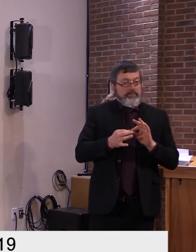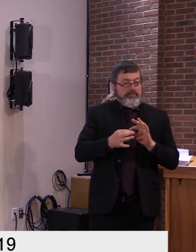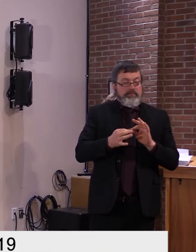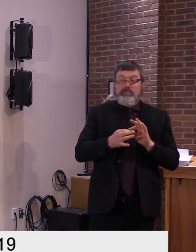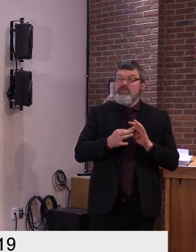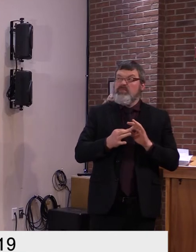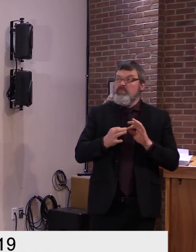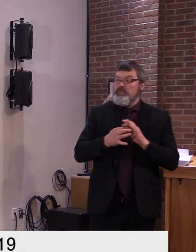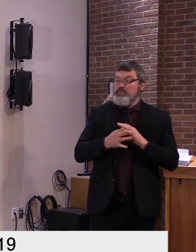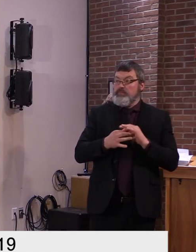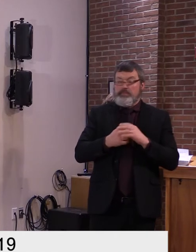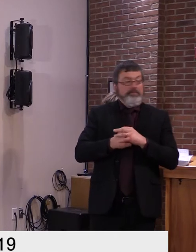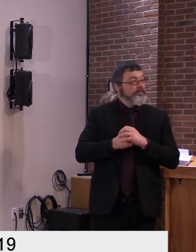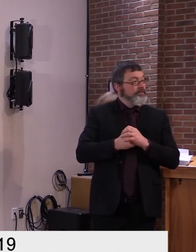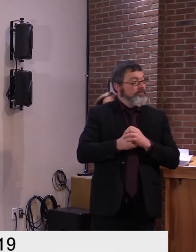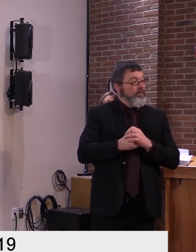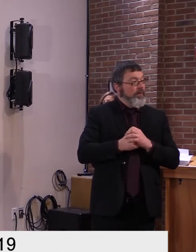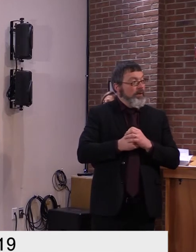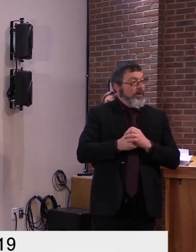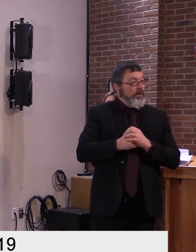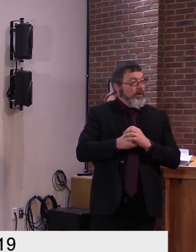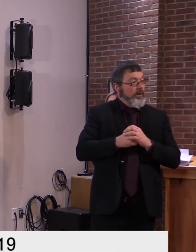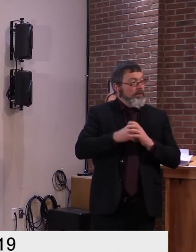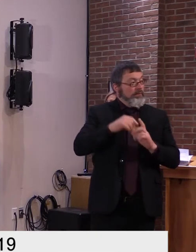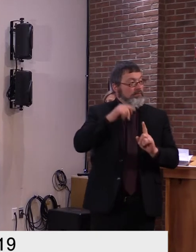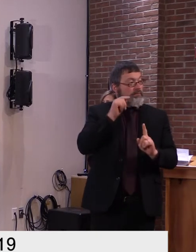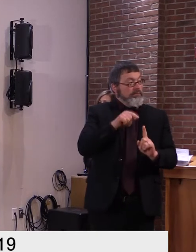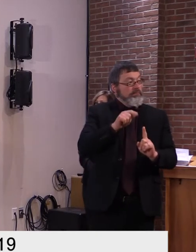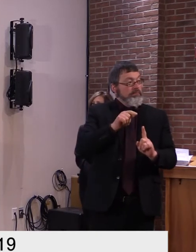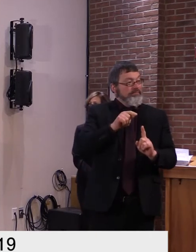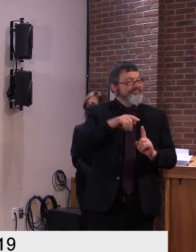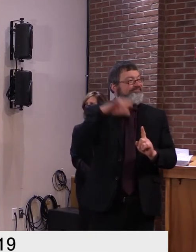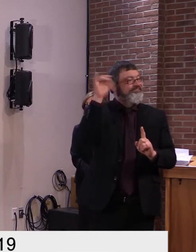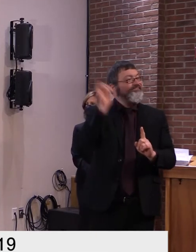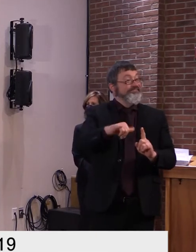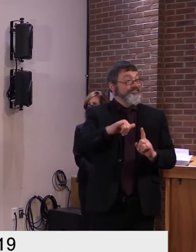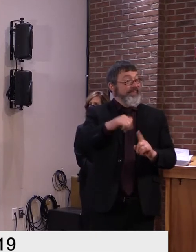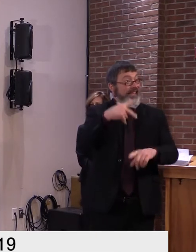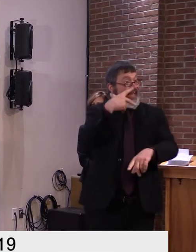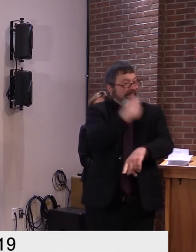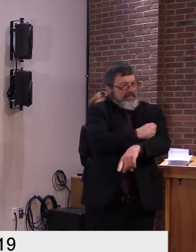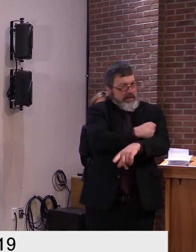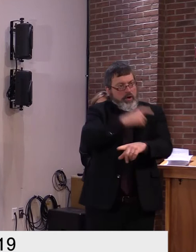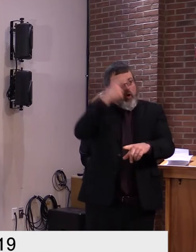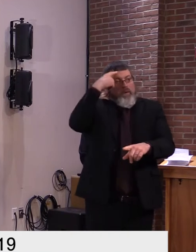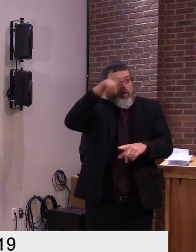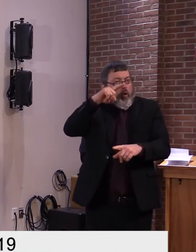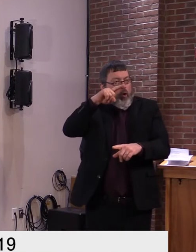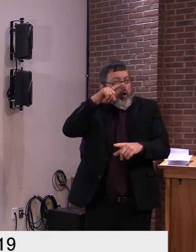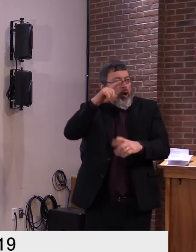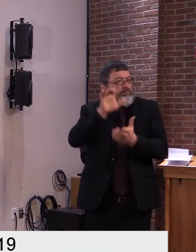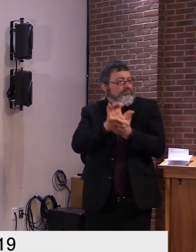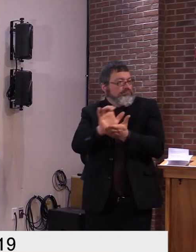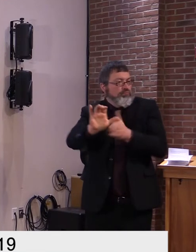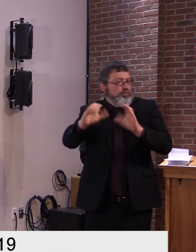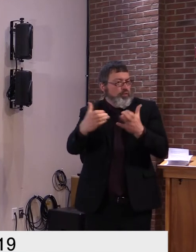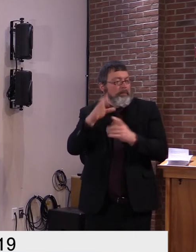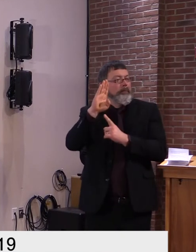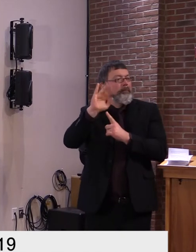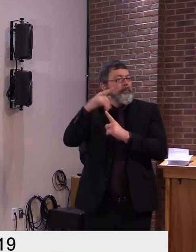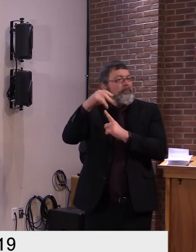urging that members of the BIPOC community be in a group 1C priority group for the vaccine,